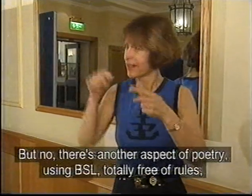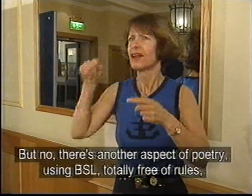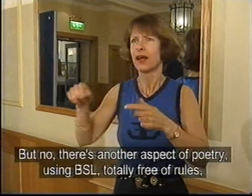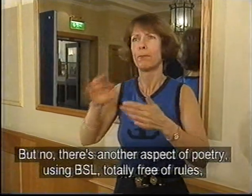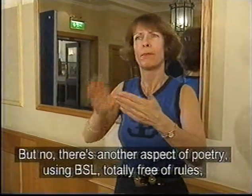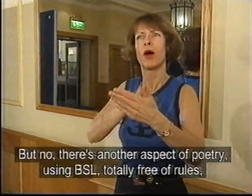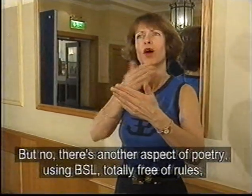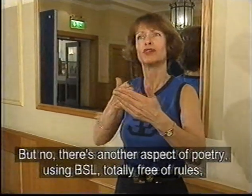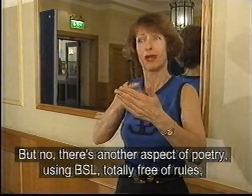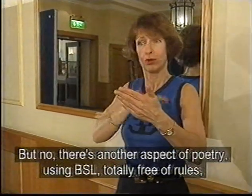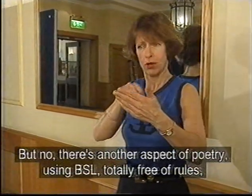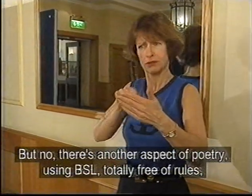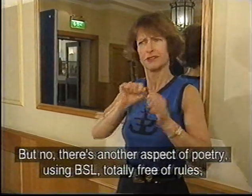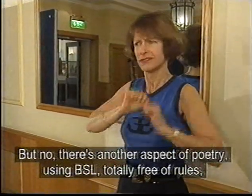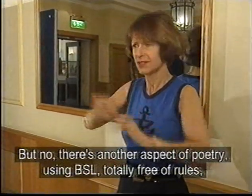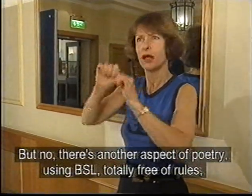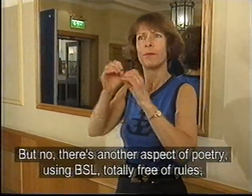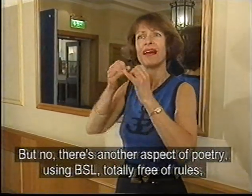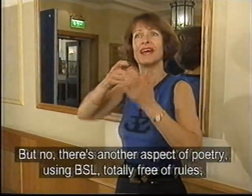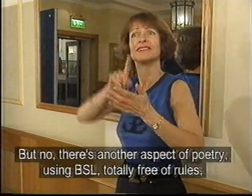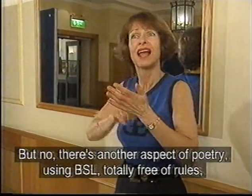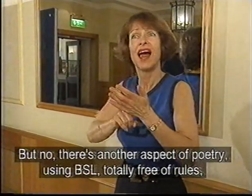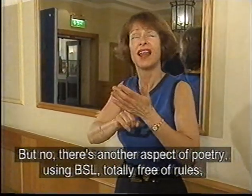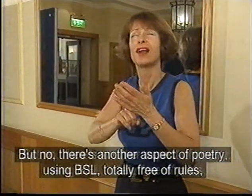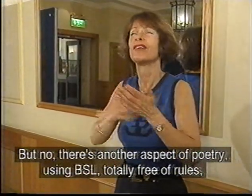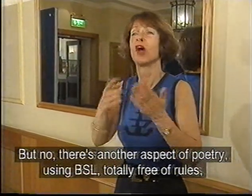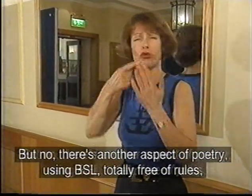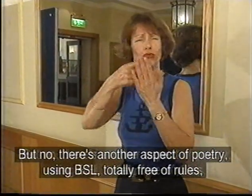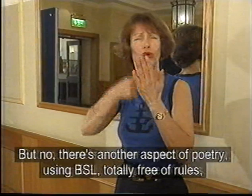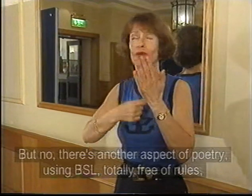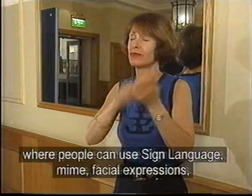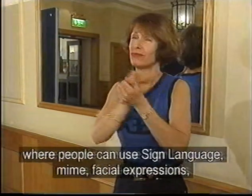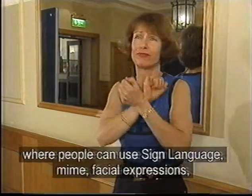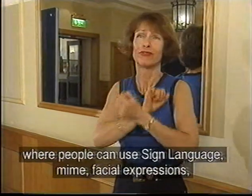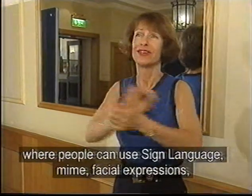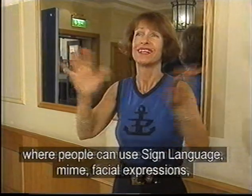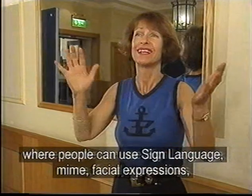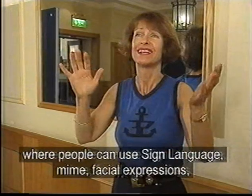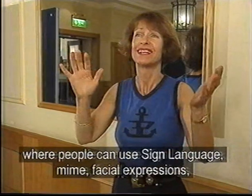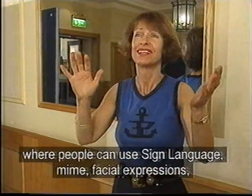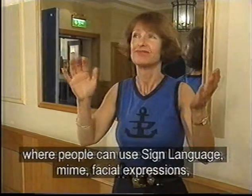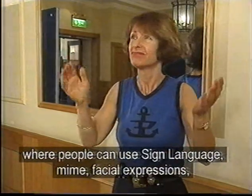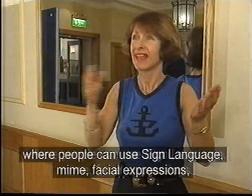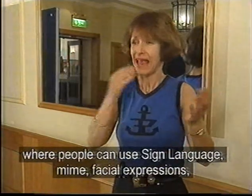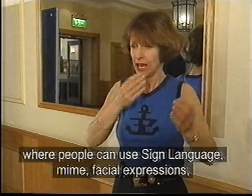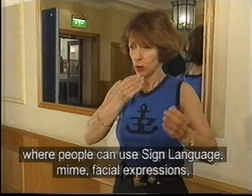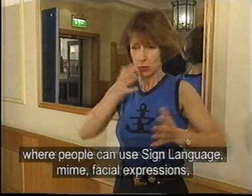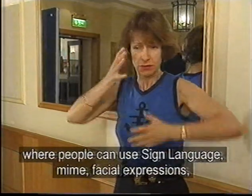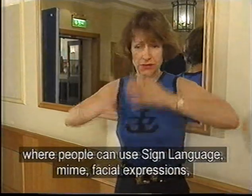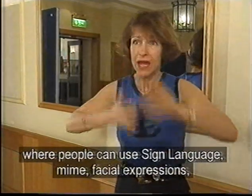poetry. Using BSL, totally free of rules, where people can use sign language,